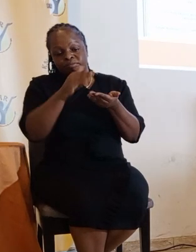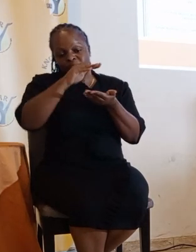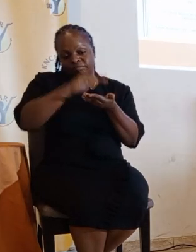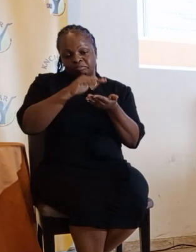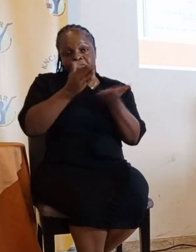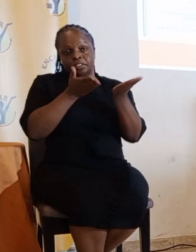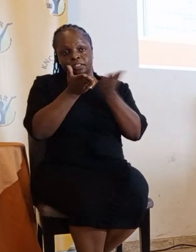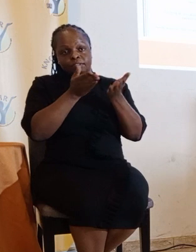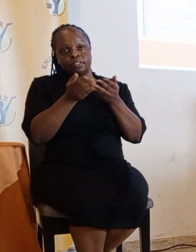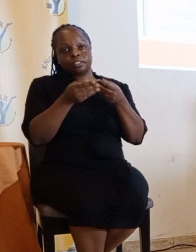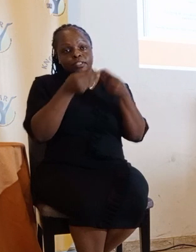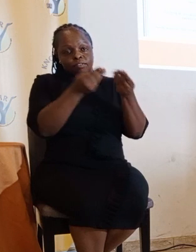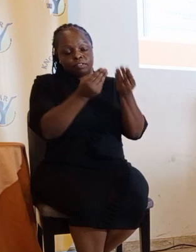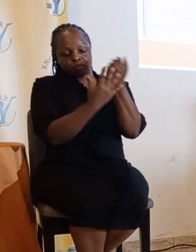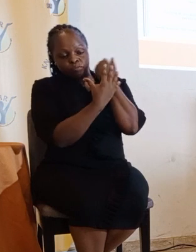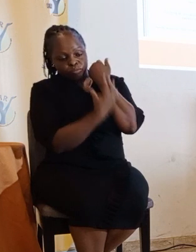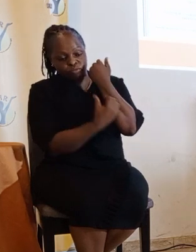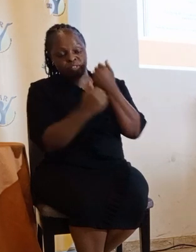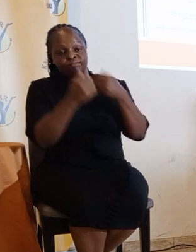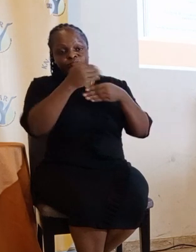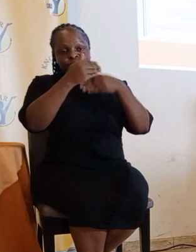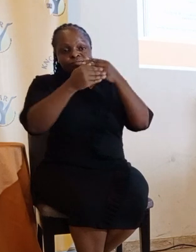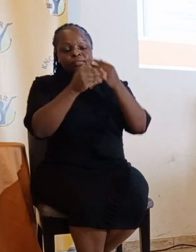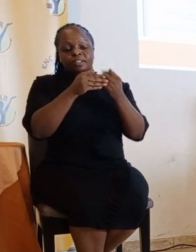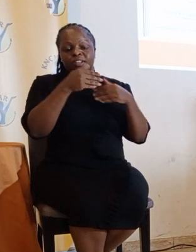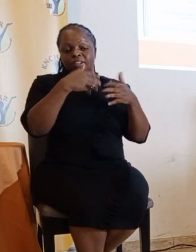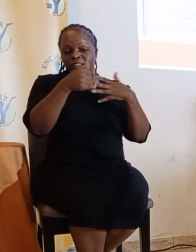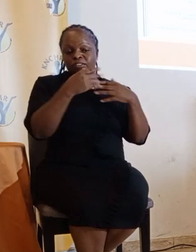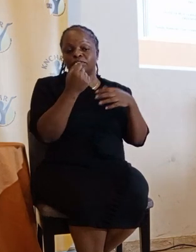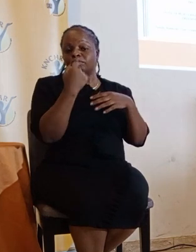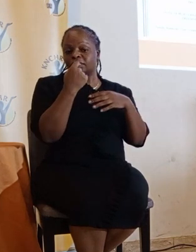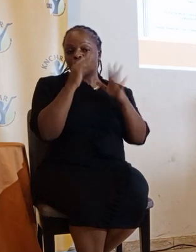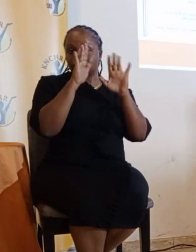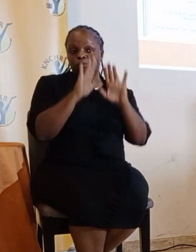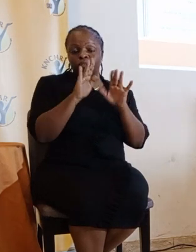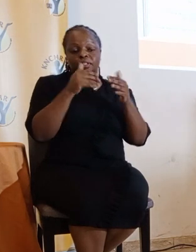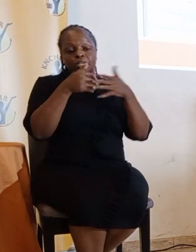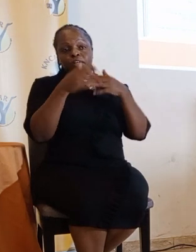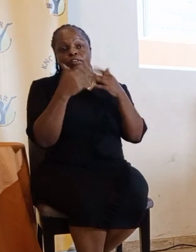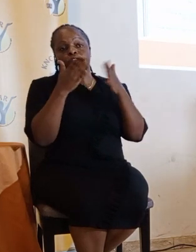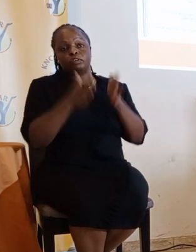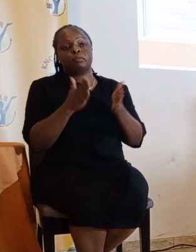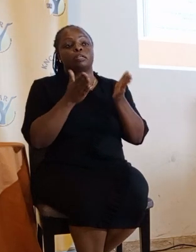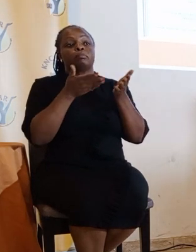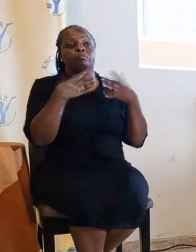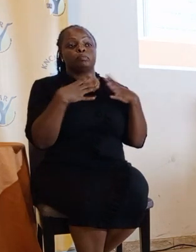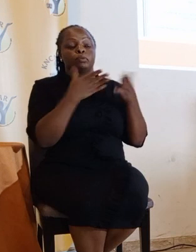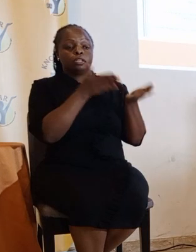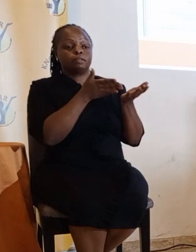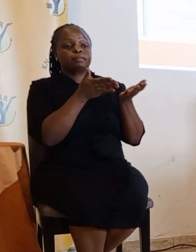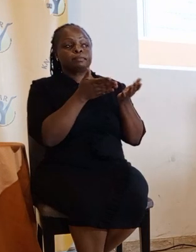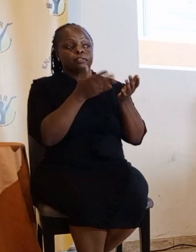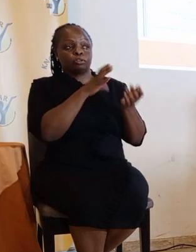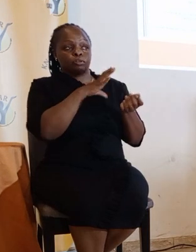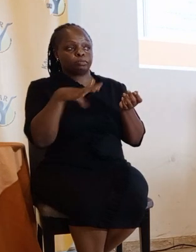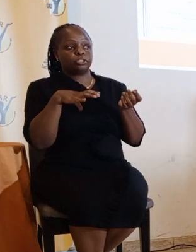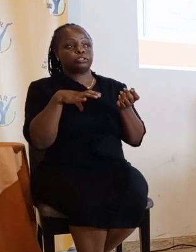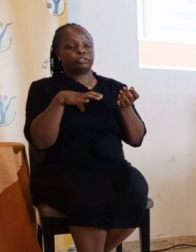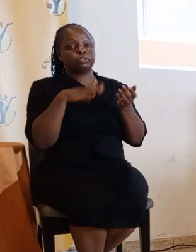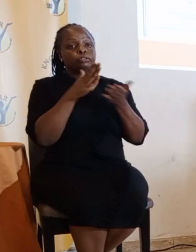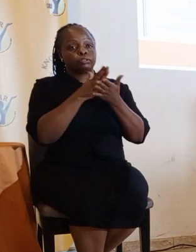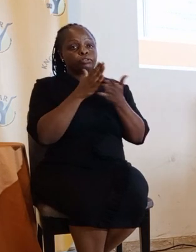to poor infrastructure, lack of essential medicines, and lack of human personnel. The Commission